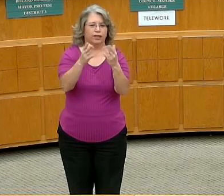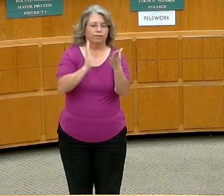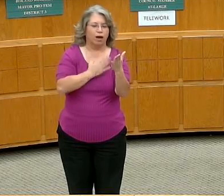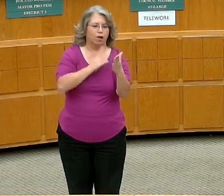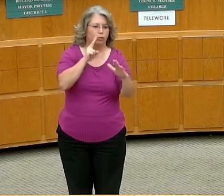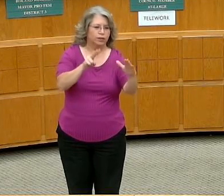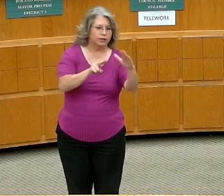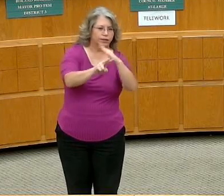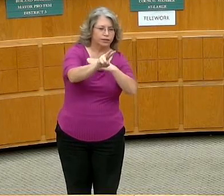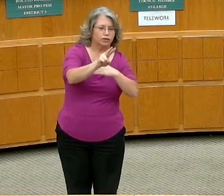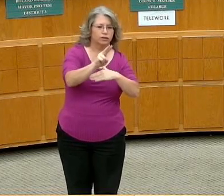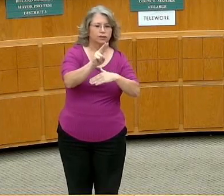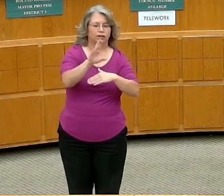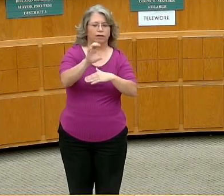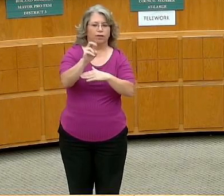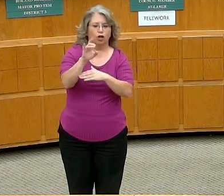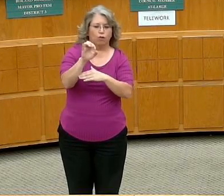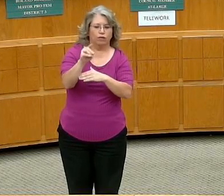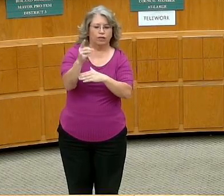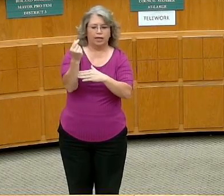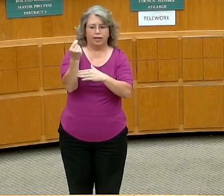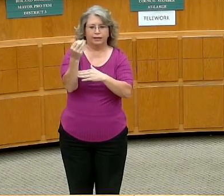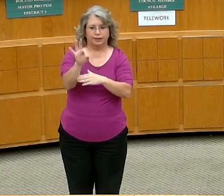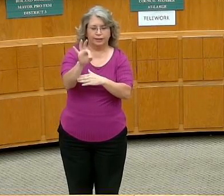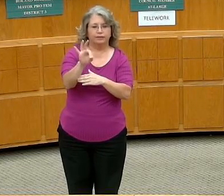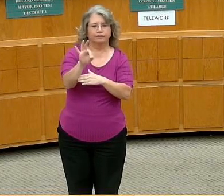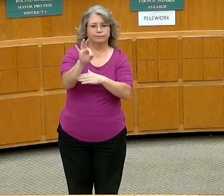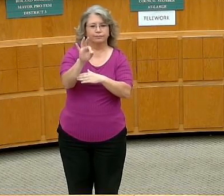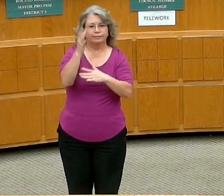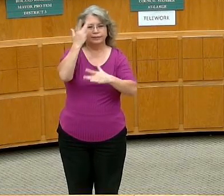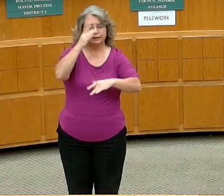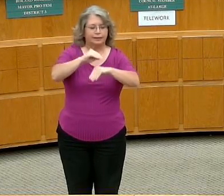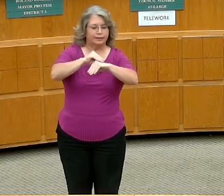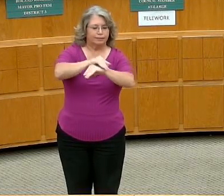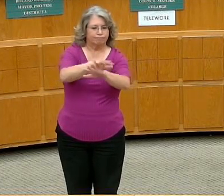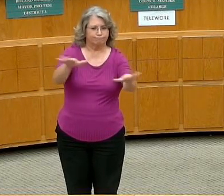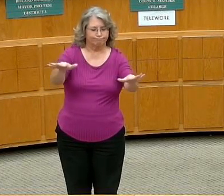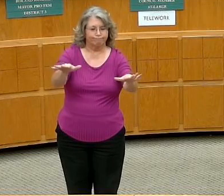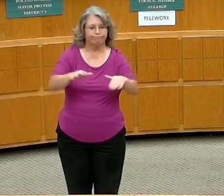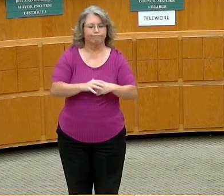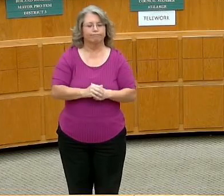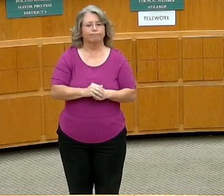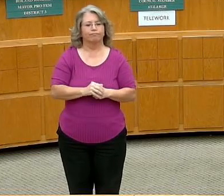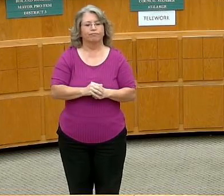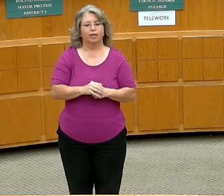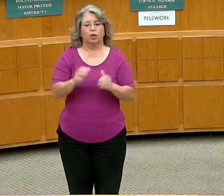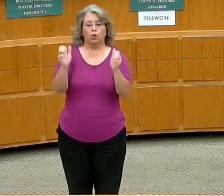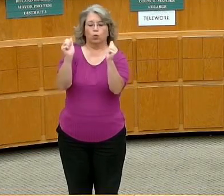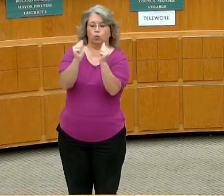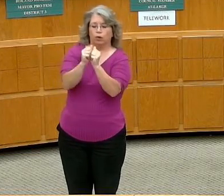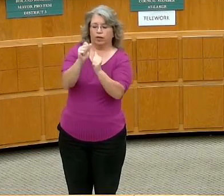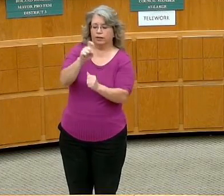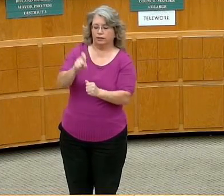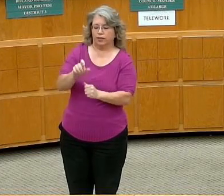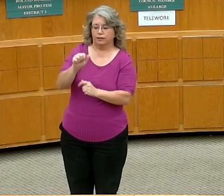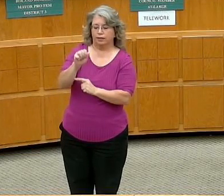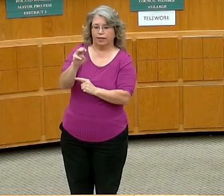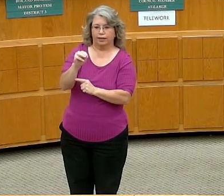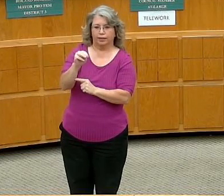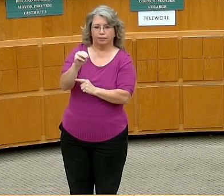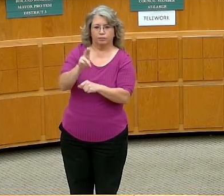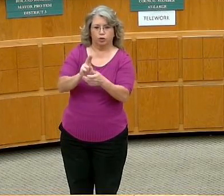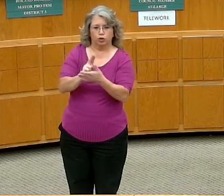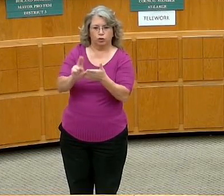pandemic. The City of Corpus Christi, Nueces County, and Texas A&M University, which is right here in Corpus